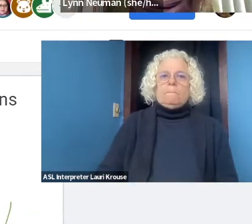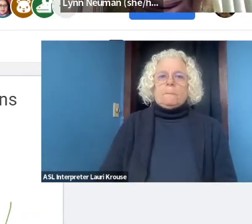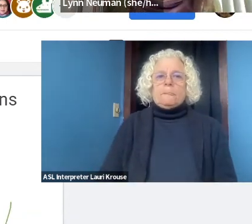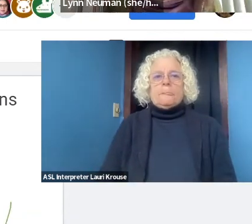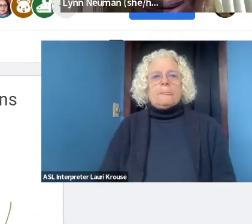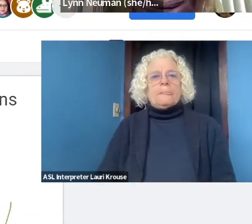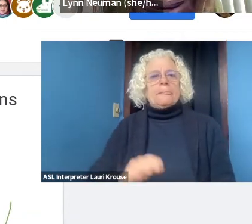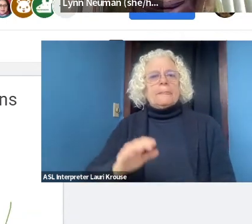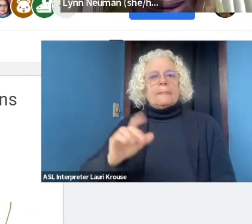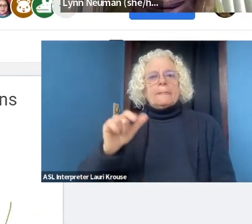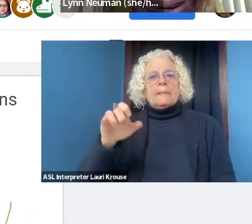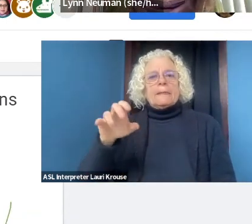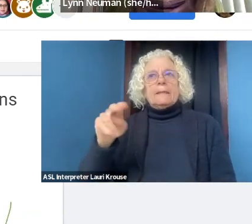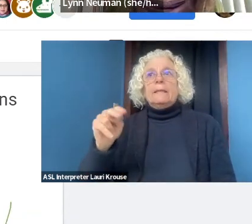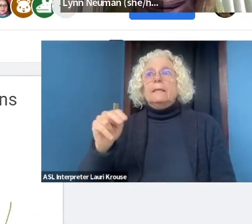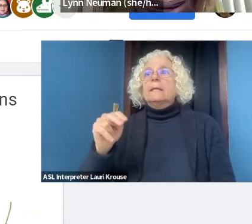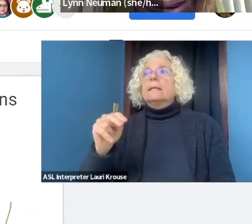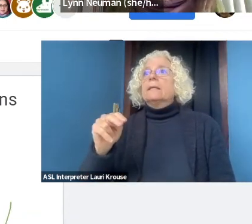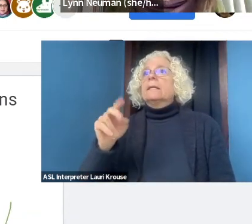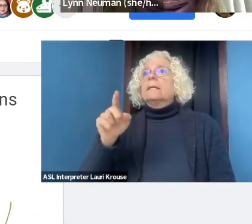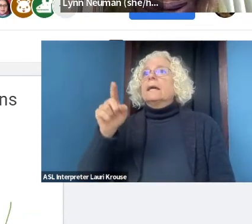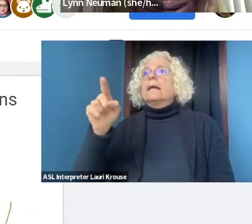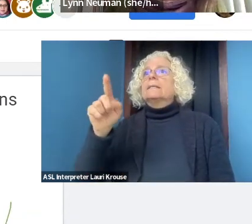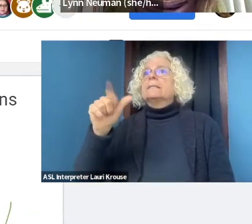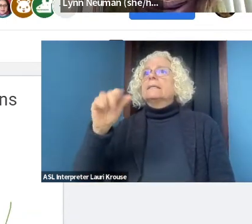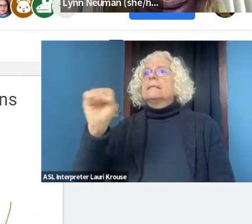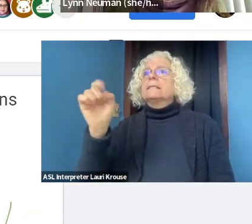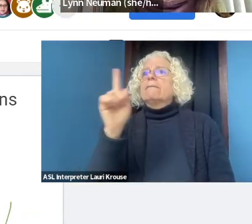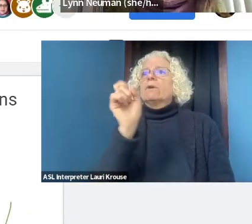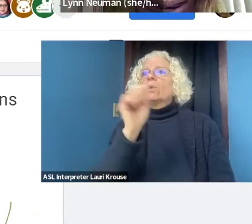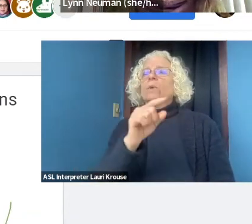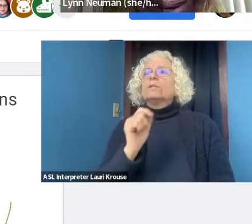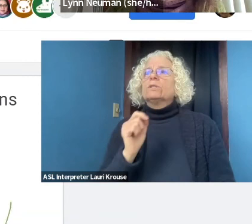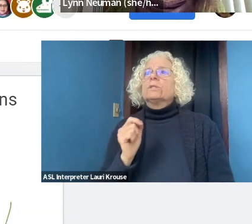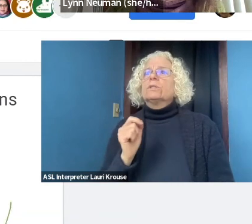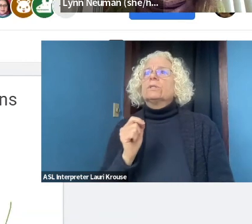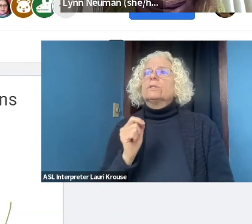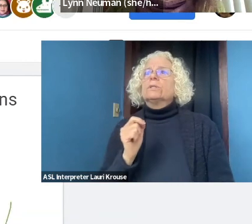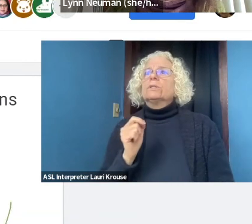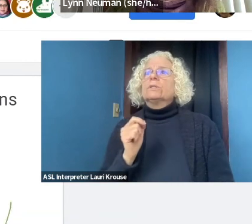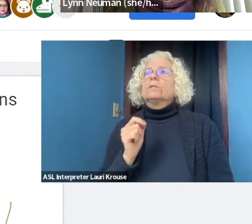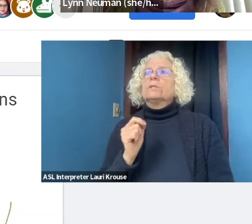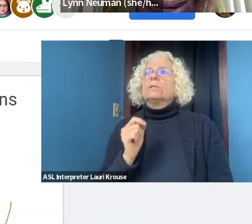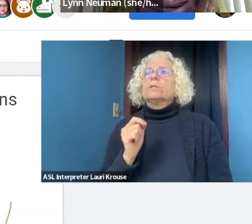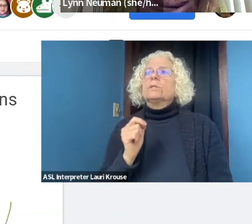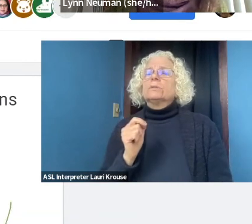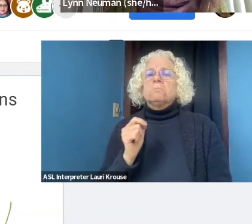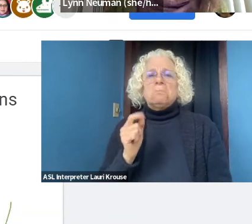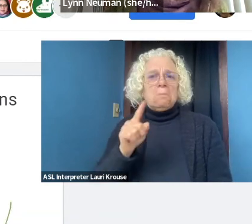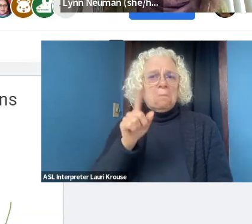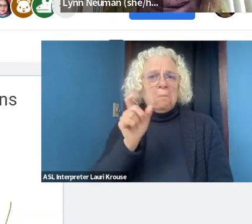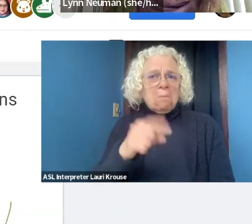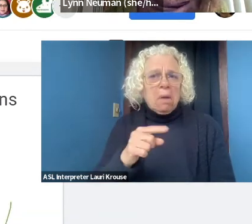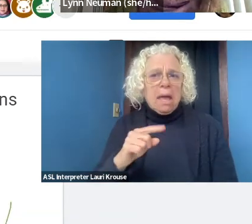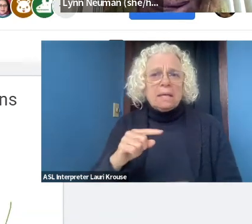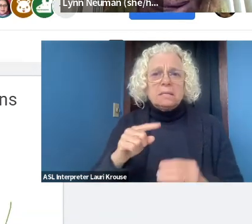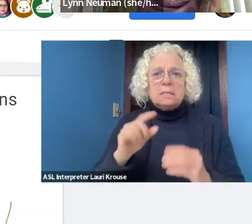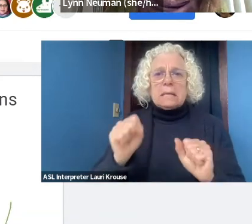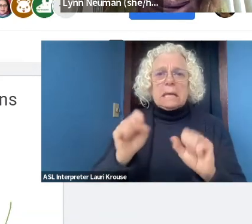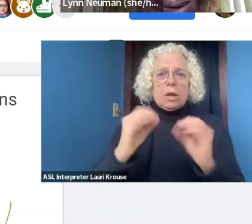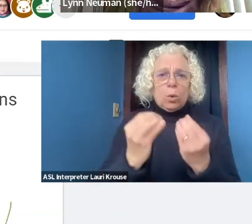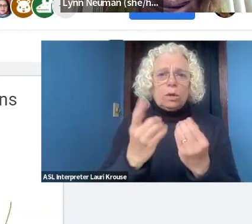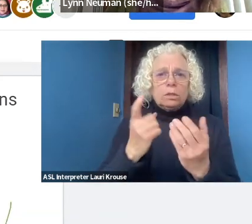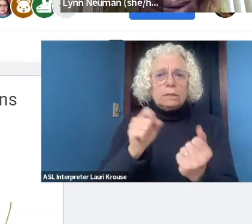Lisa, you have a direct question. I feel like organizations are approachable. So